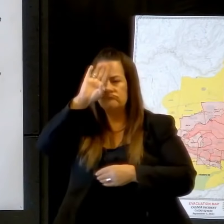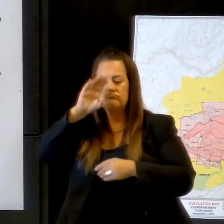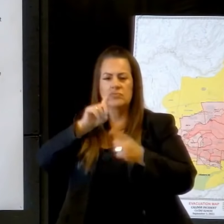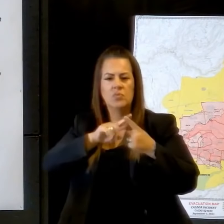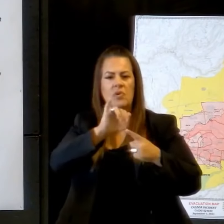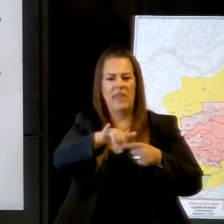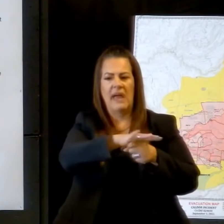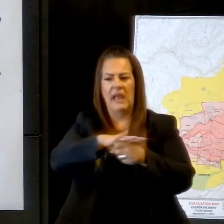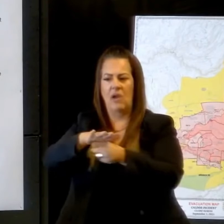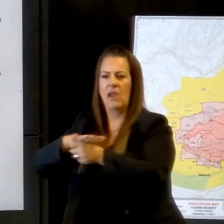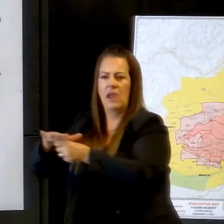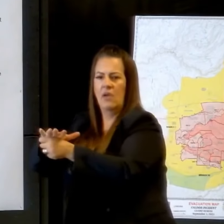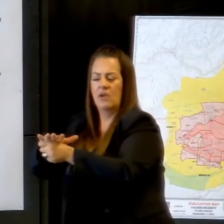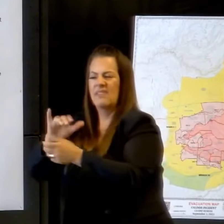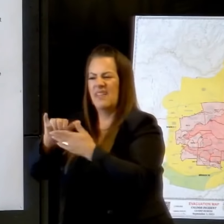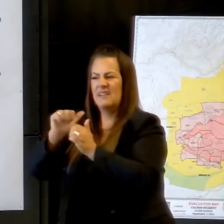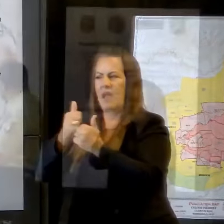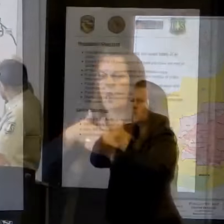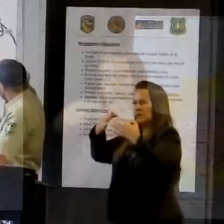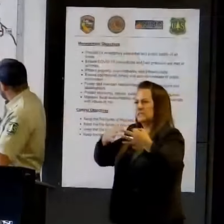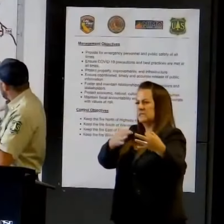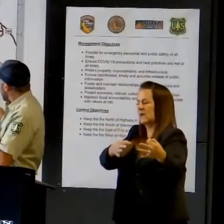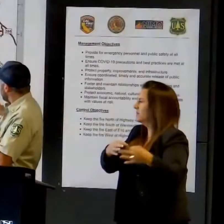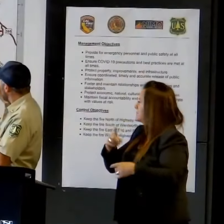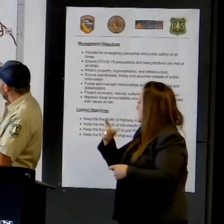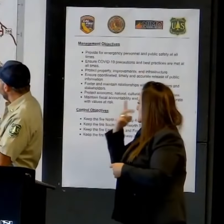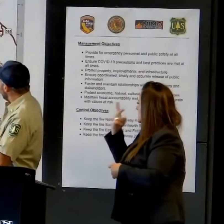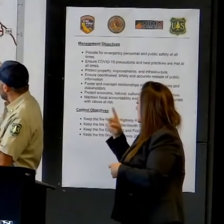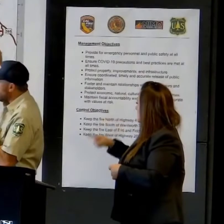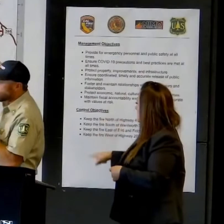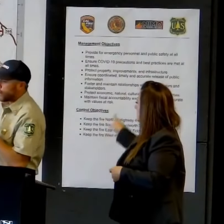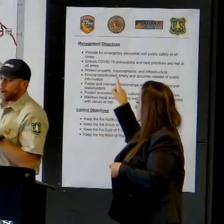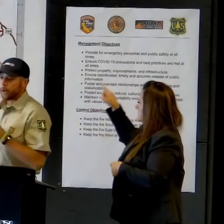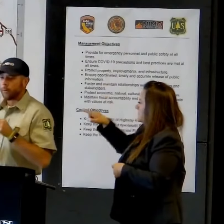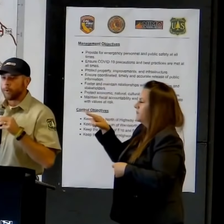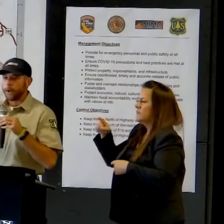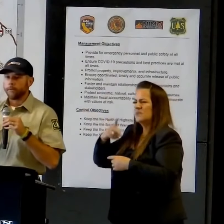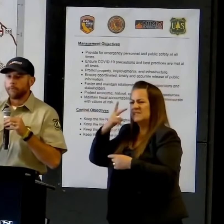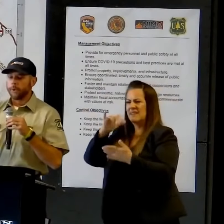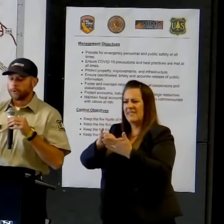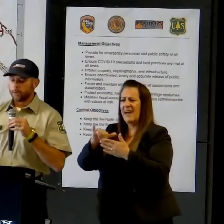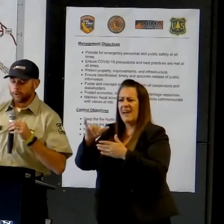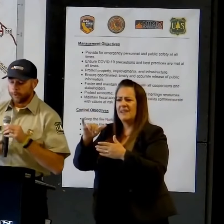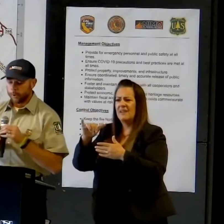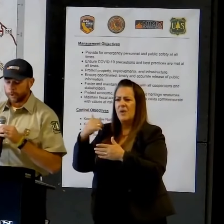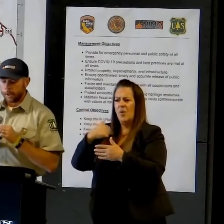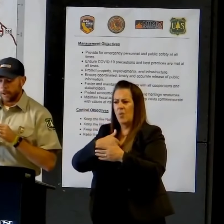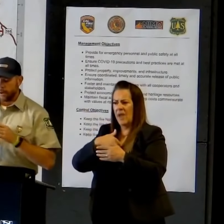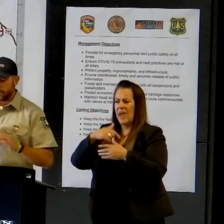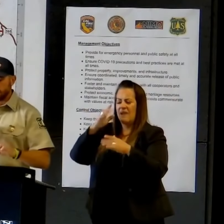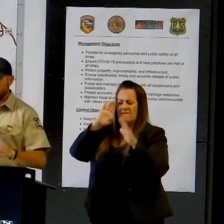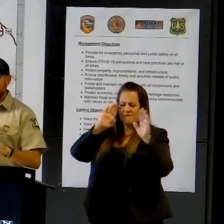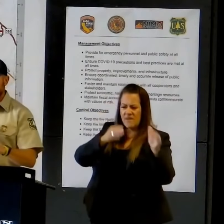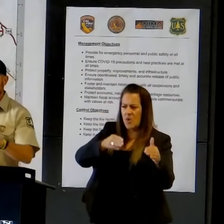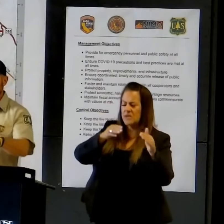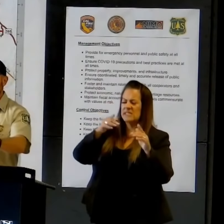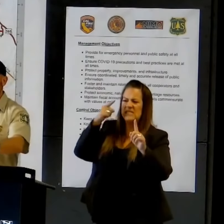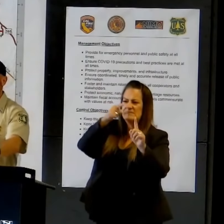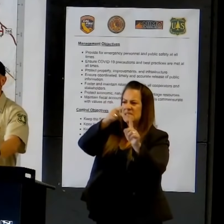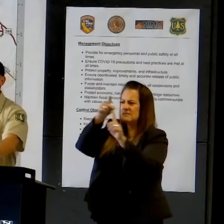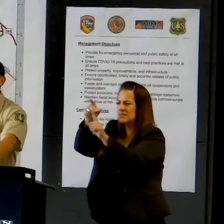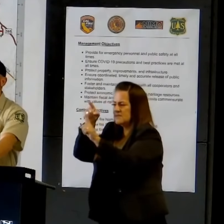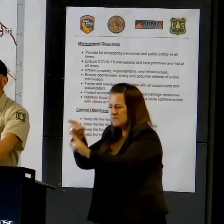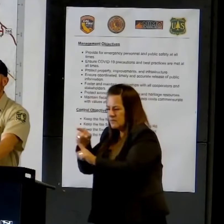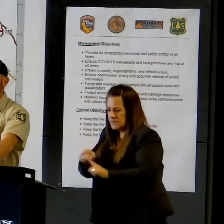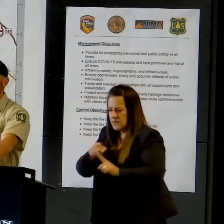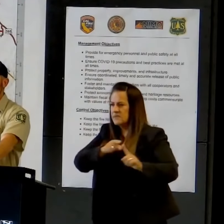in the containment status. So that's how we look at coming around in a larger area. We have resources focused in certain areas,